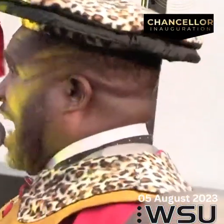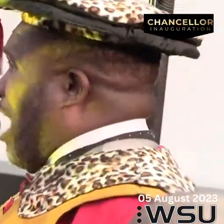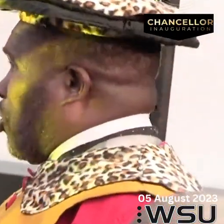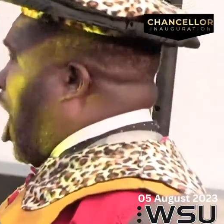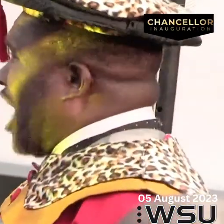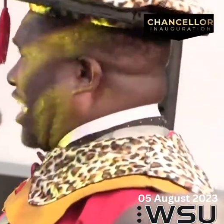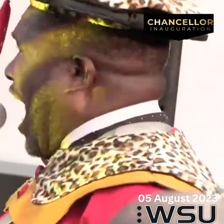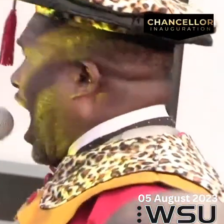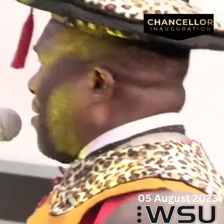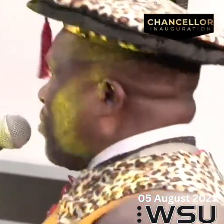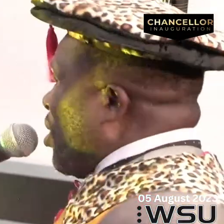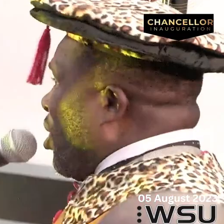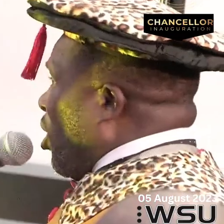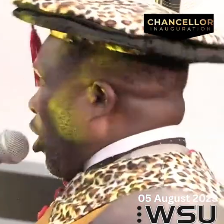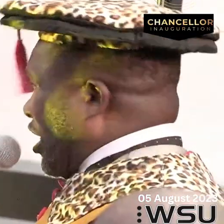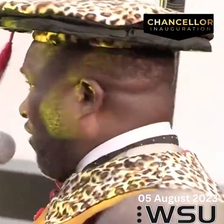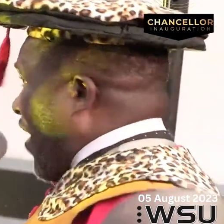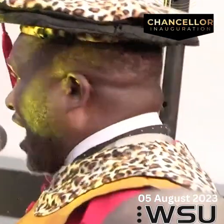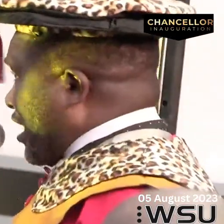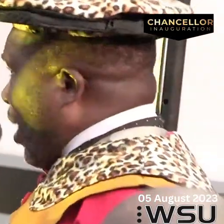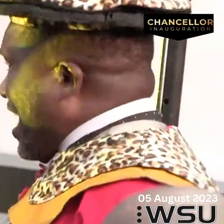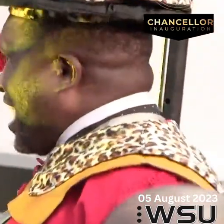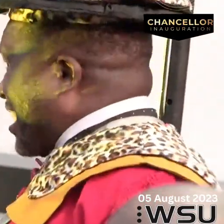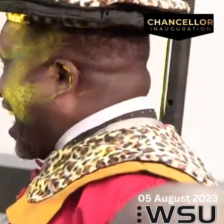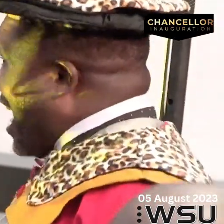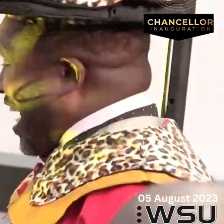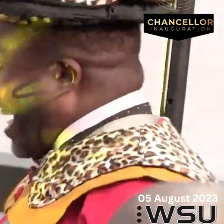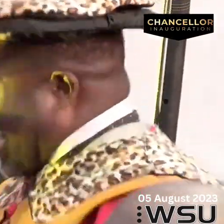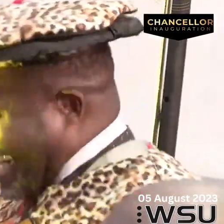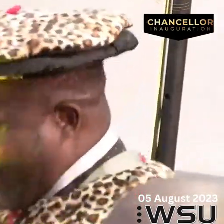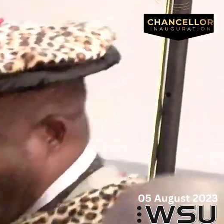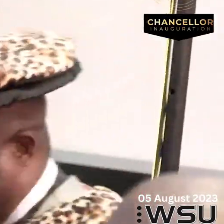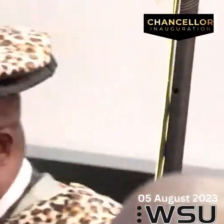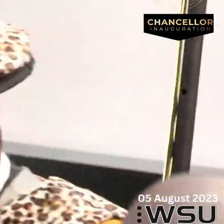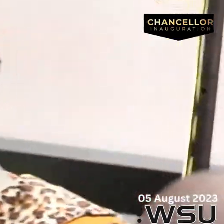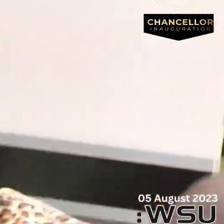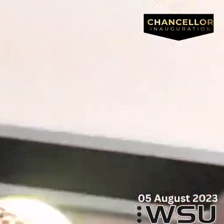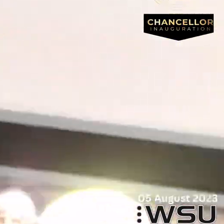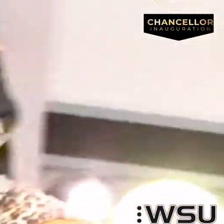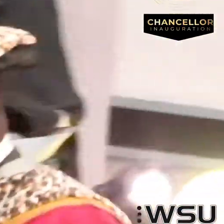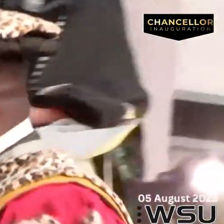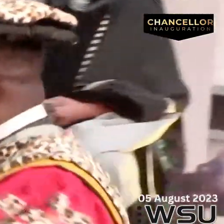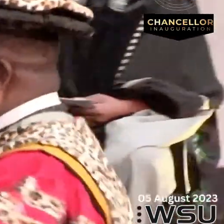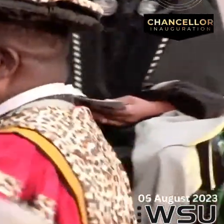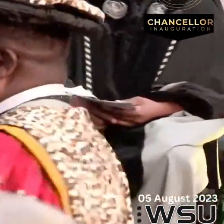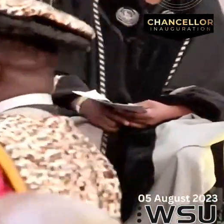wathi yena unothe ureverse wenantsike ngeke ndiyibize